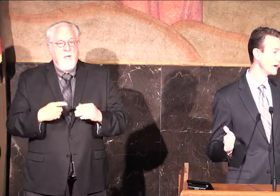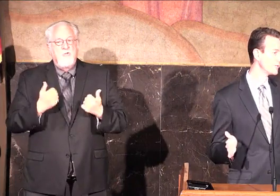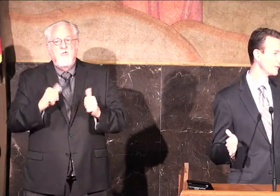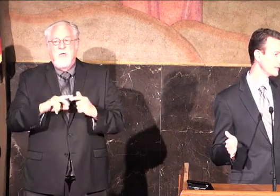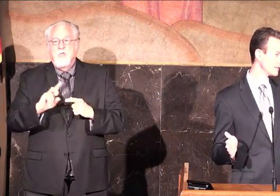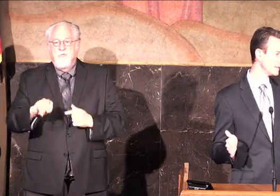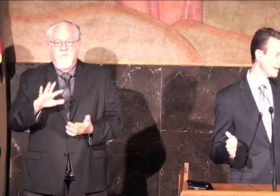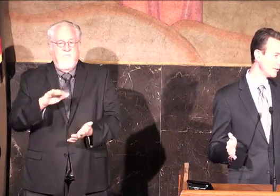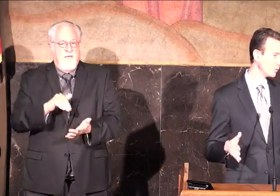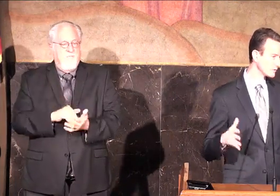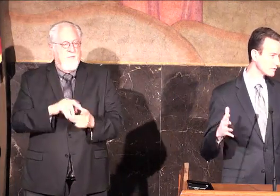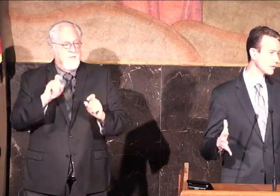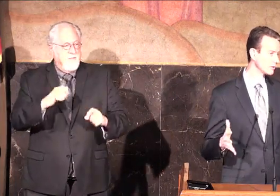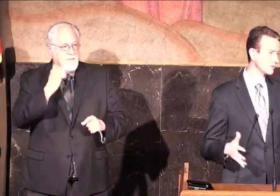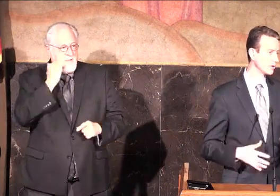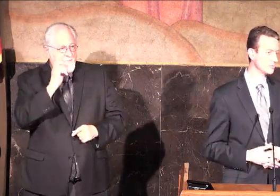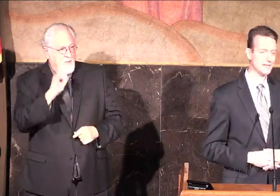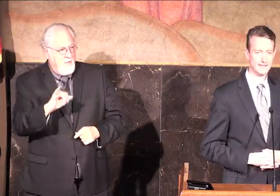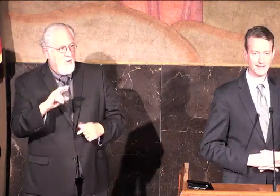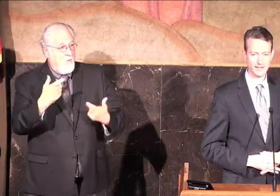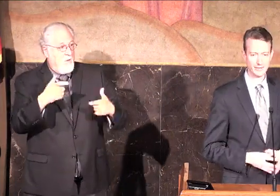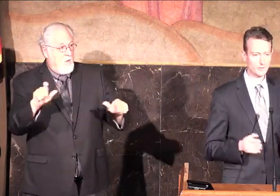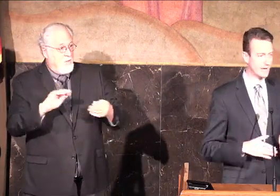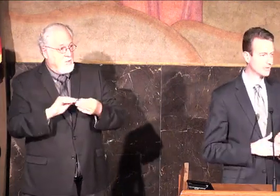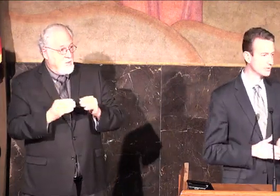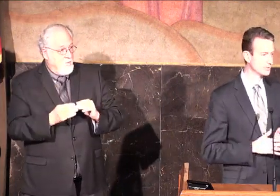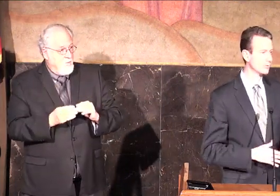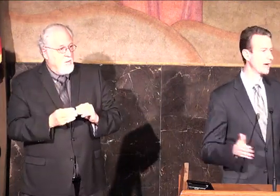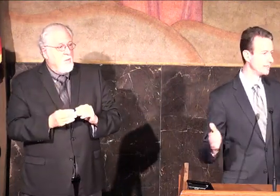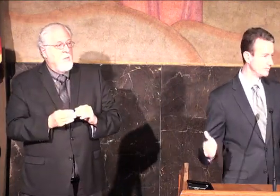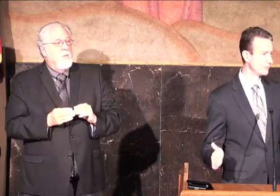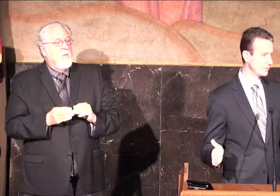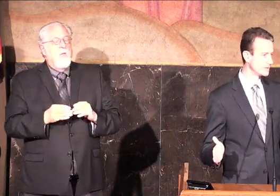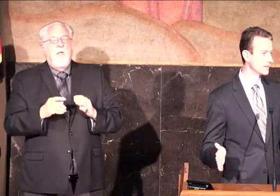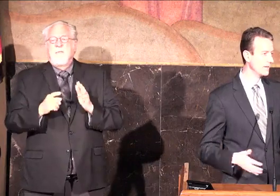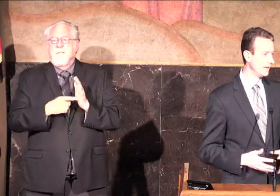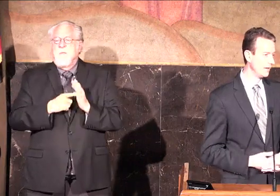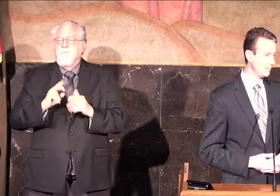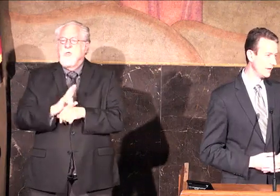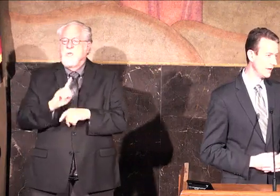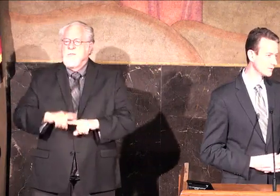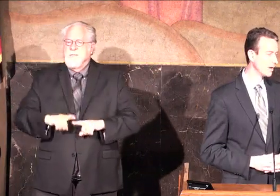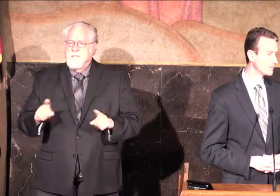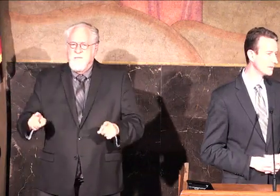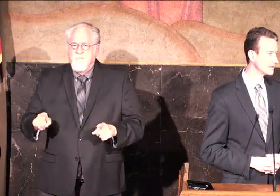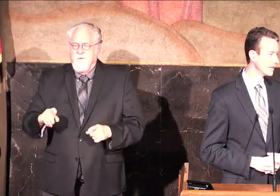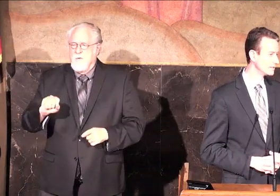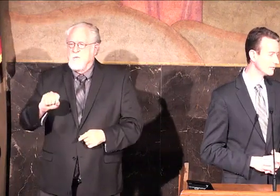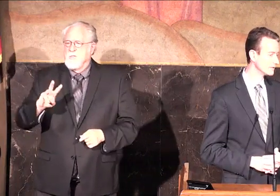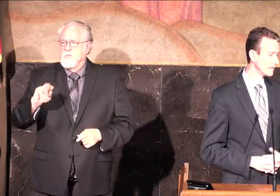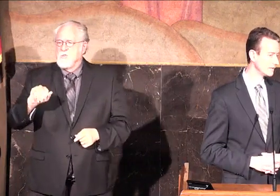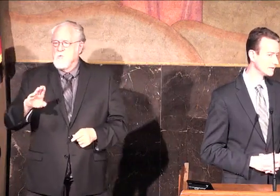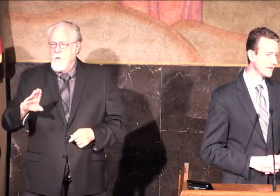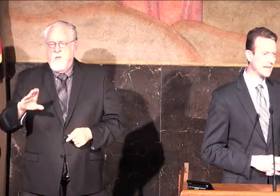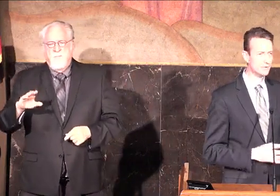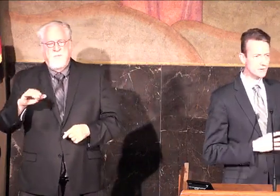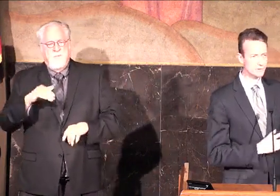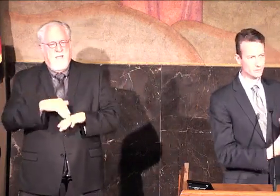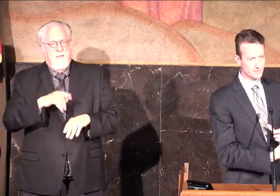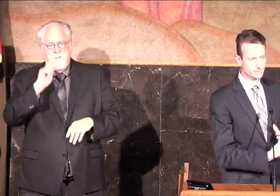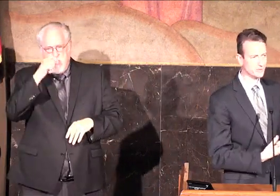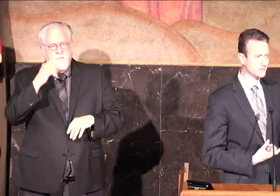to do 5,000 tests a day or such a large volume, that you're having to use a variety of different swab types at different sites.